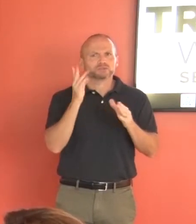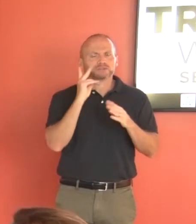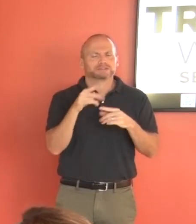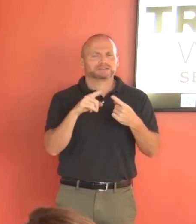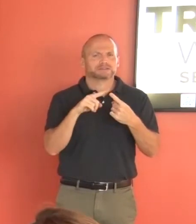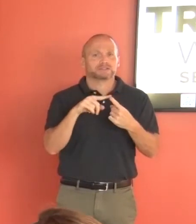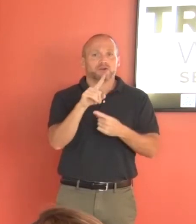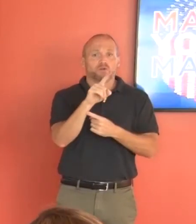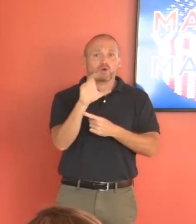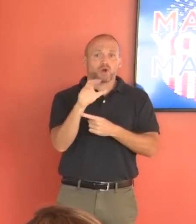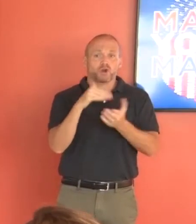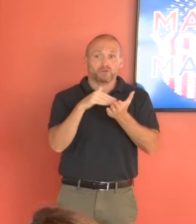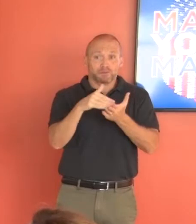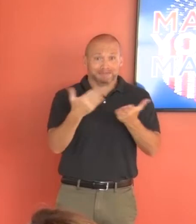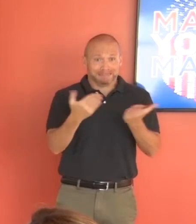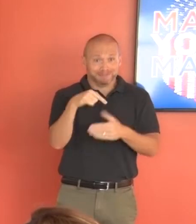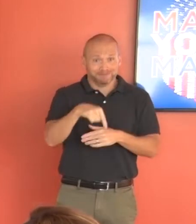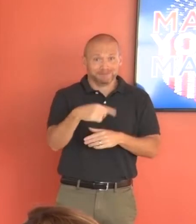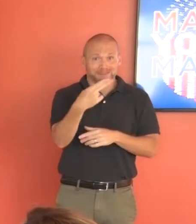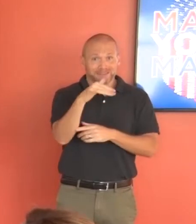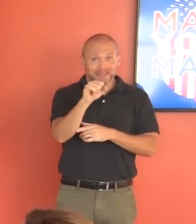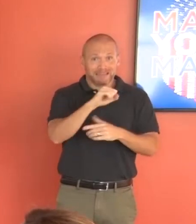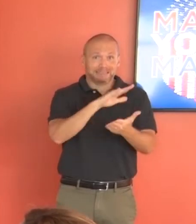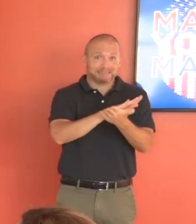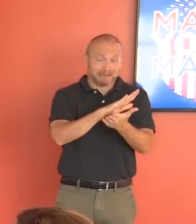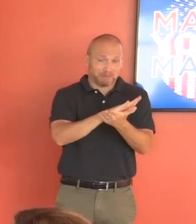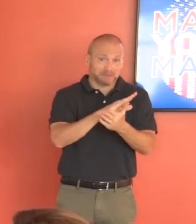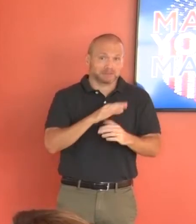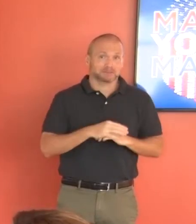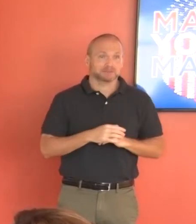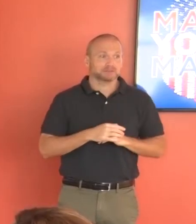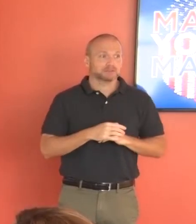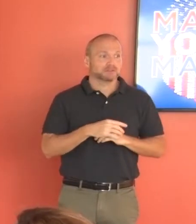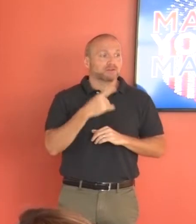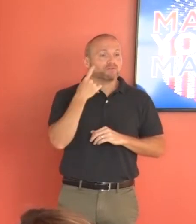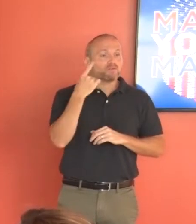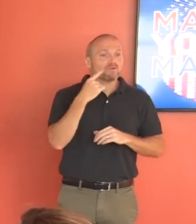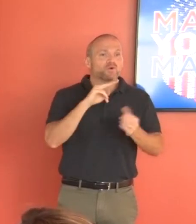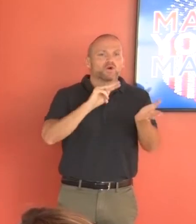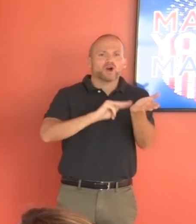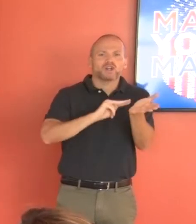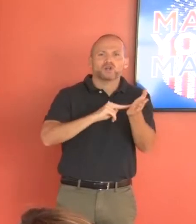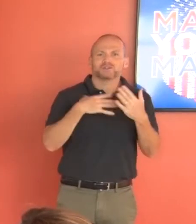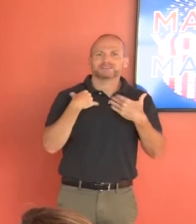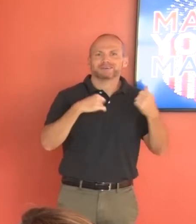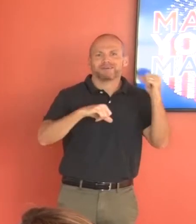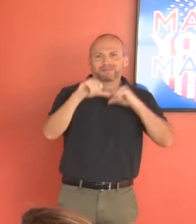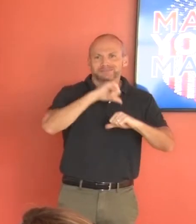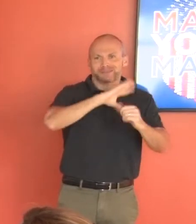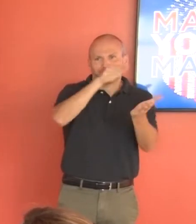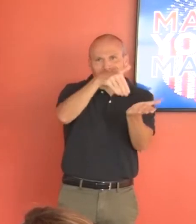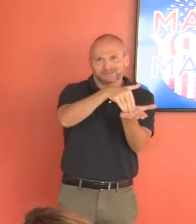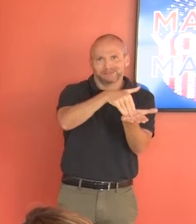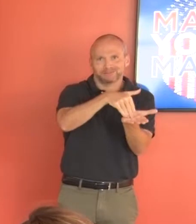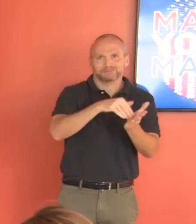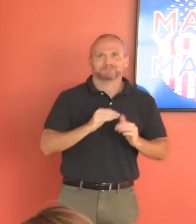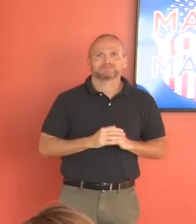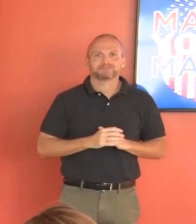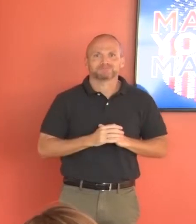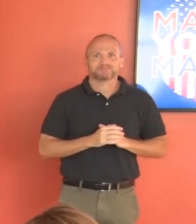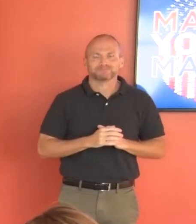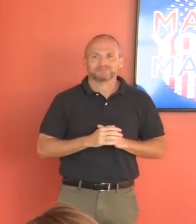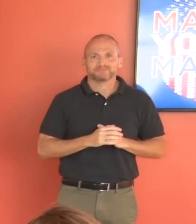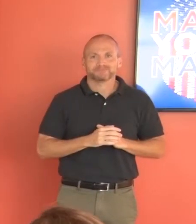$100 million will go here to the Hays Campus, and that's for a nursing and health sciences center.